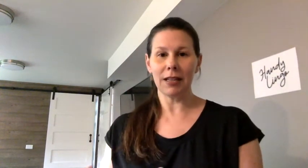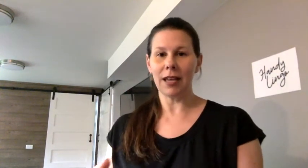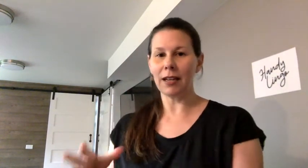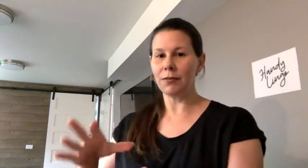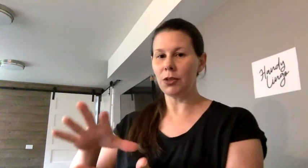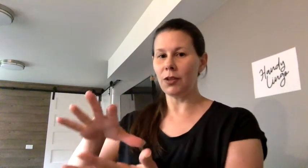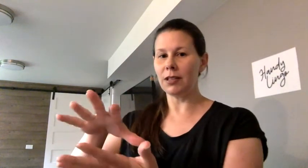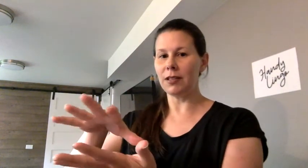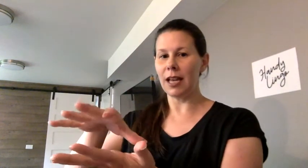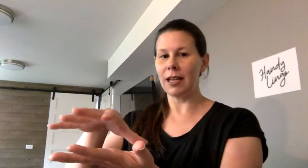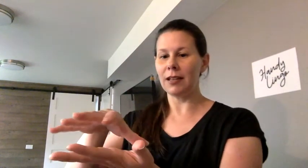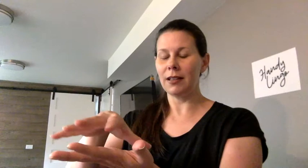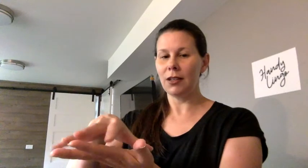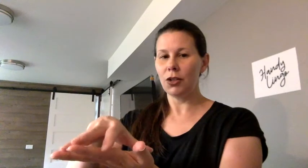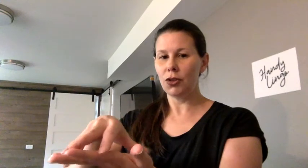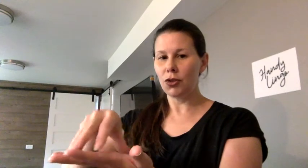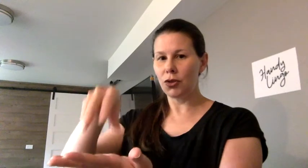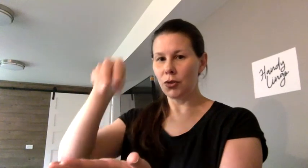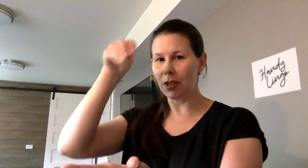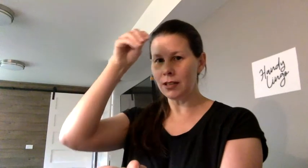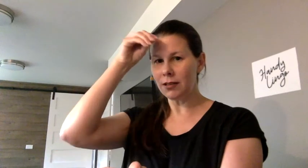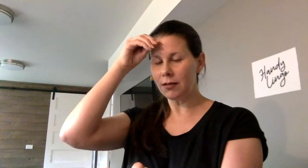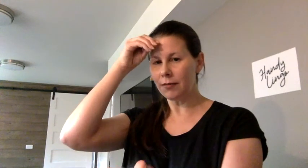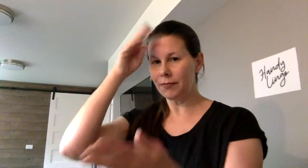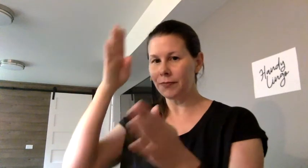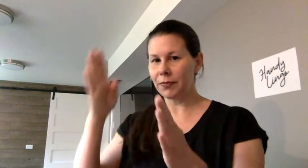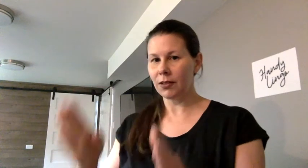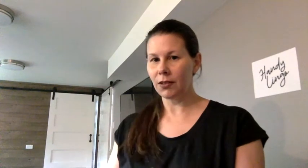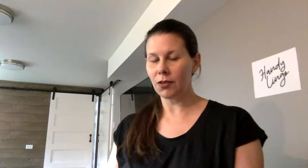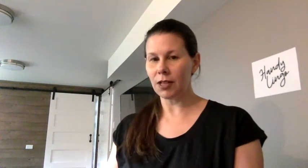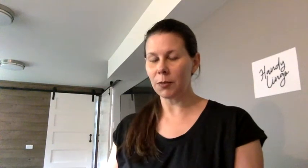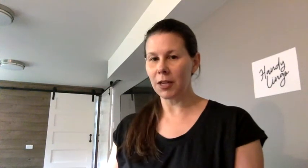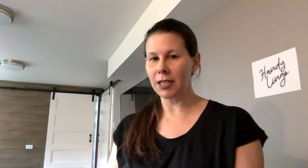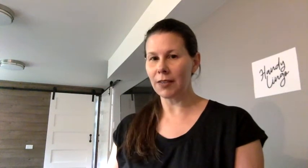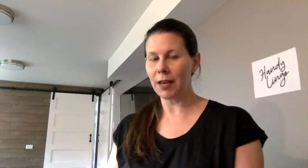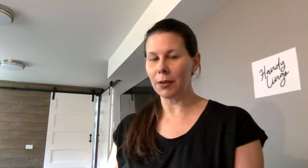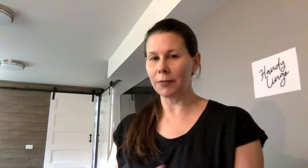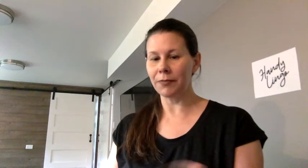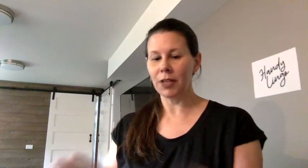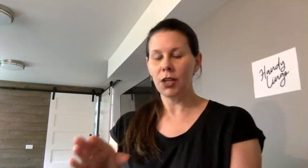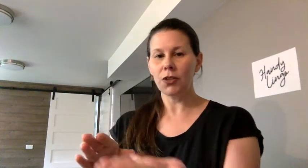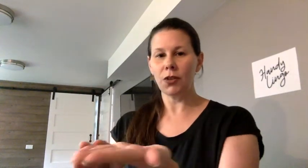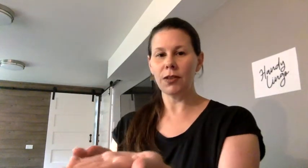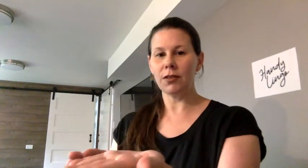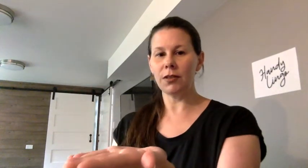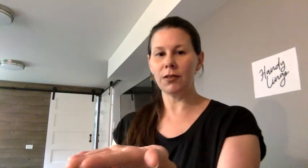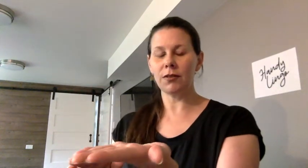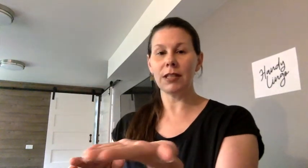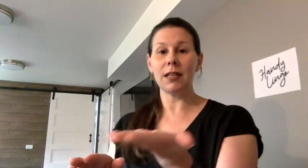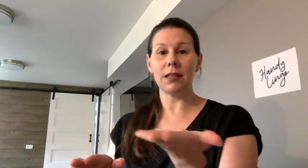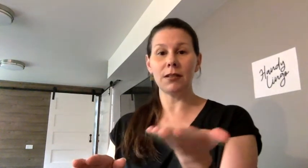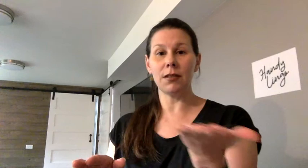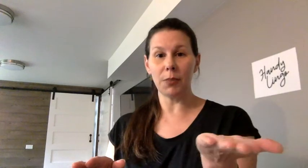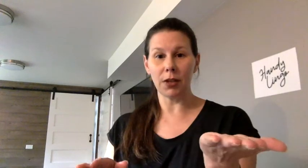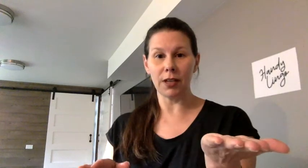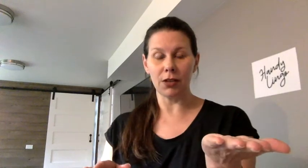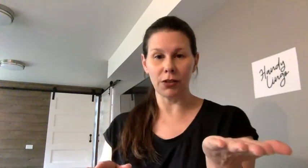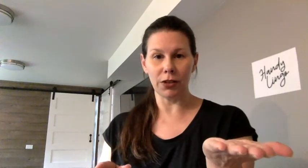that, you can say student. So let's break down that one. So let's say this is the book that you're learning